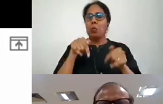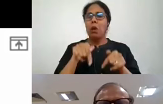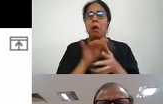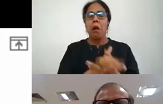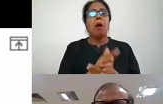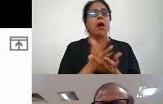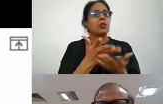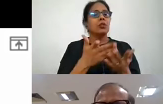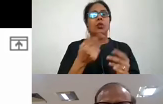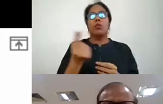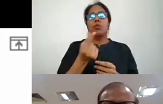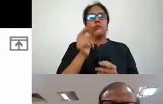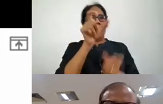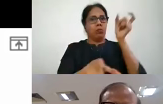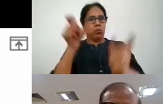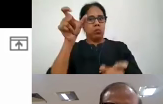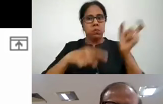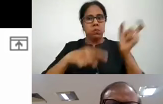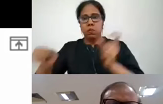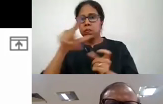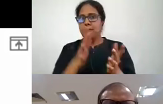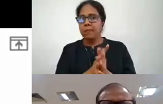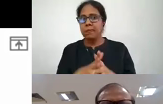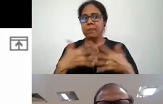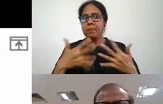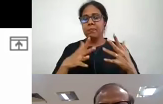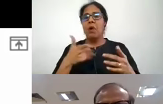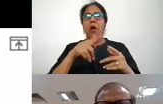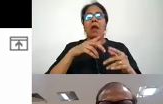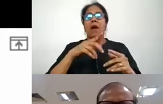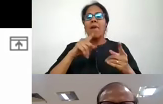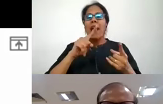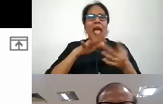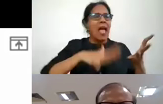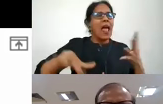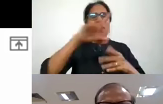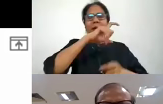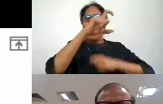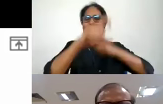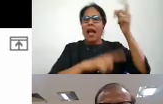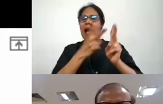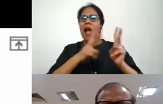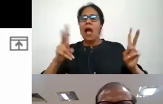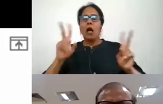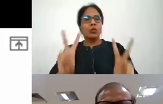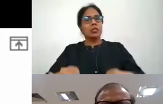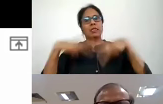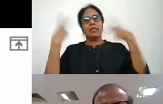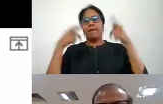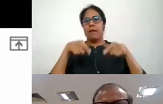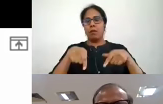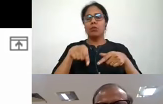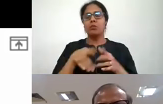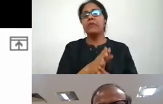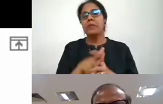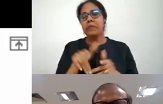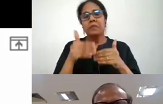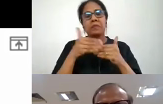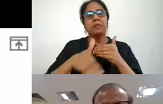cases in challenging industrial environment. Convergence of Wi-Fi and 5G, it is, you know, going to aid,